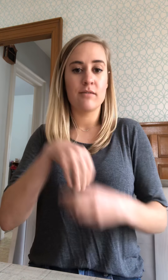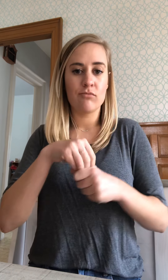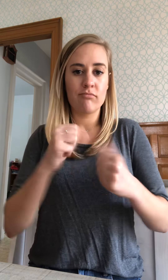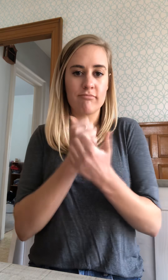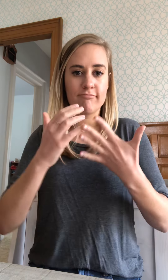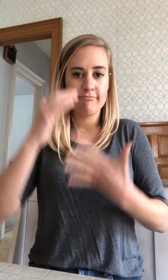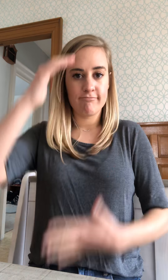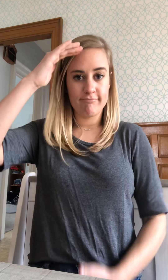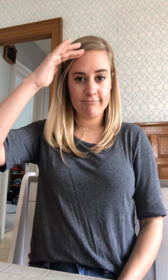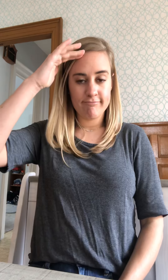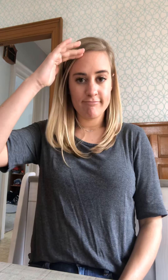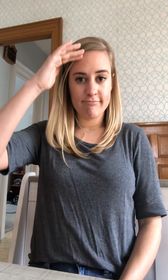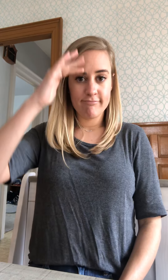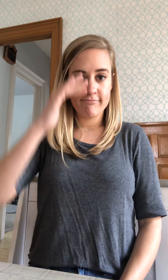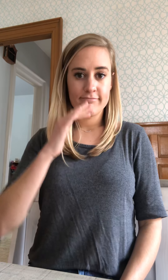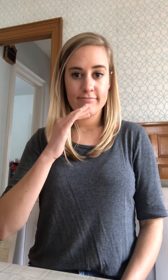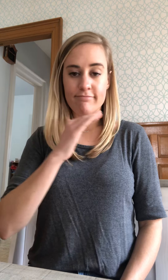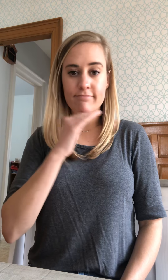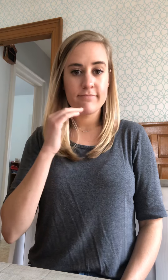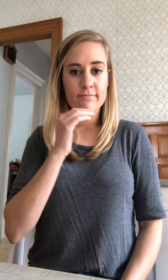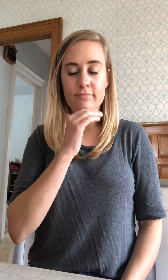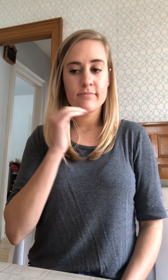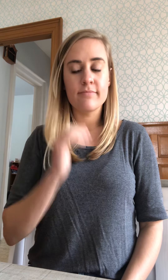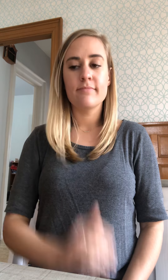forehead down through the lower jaw.